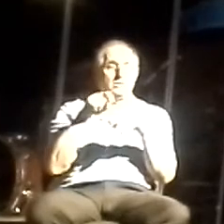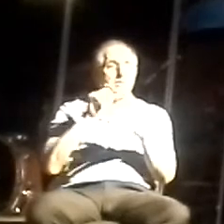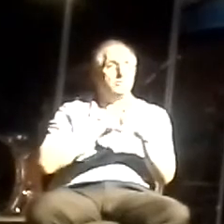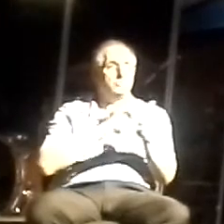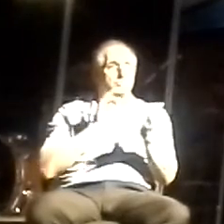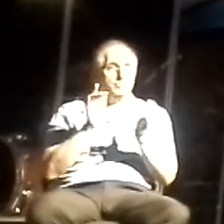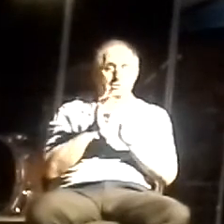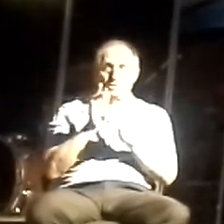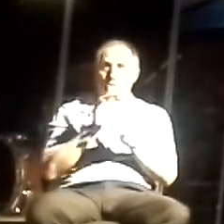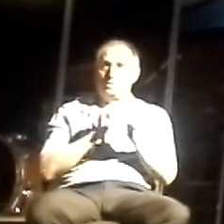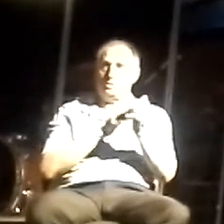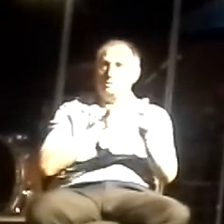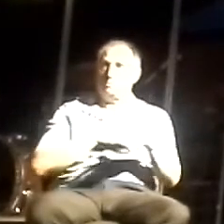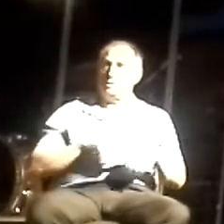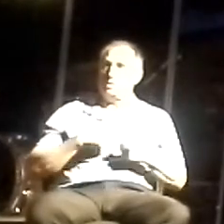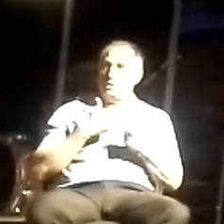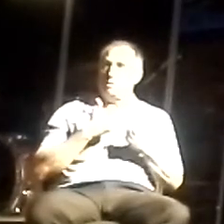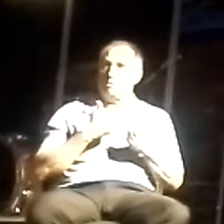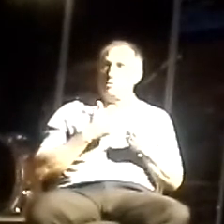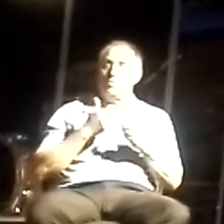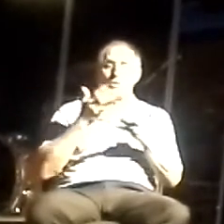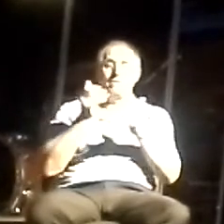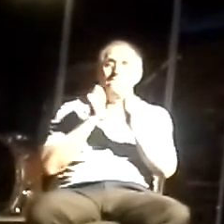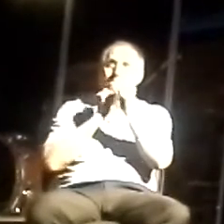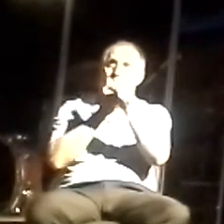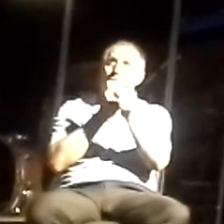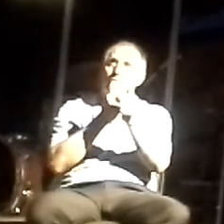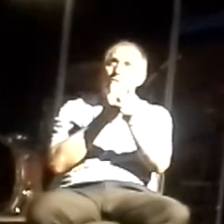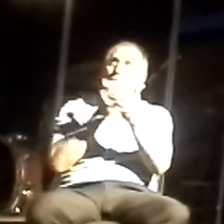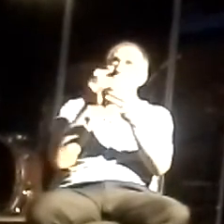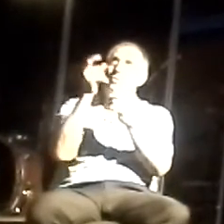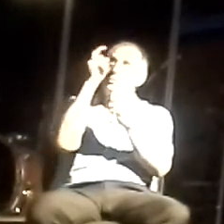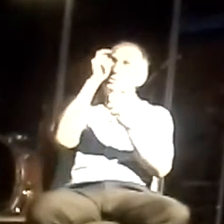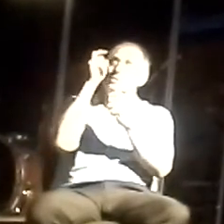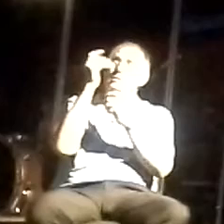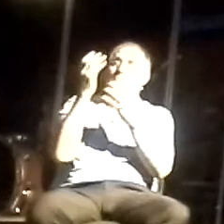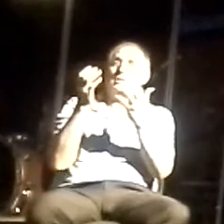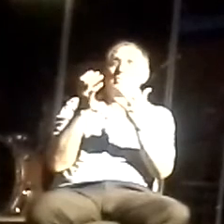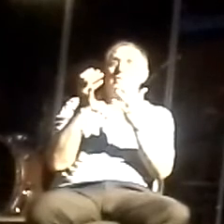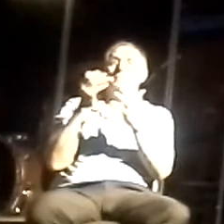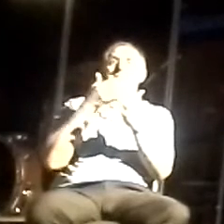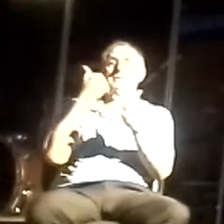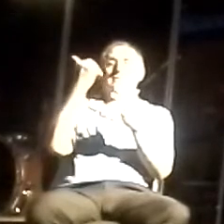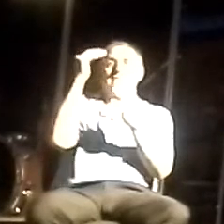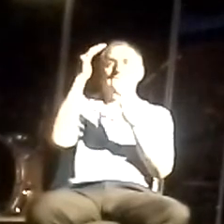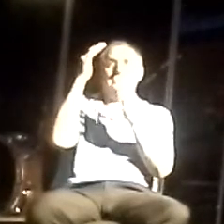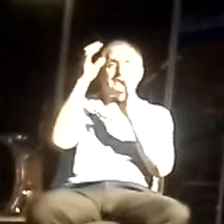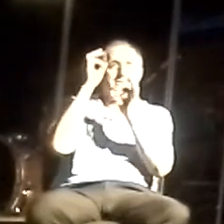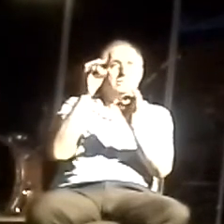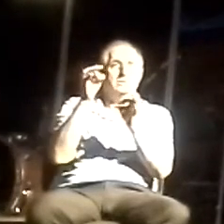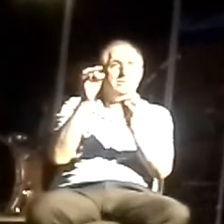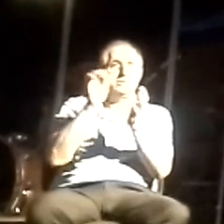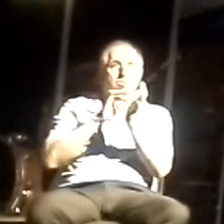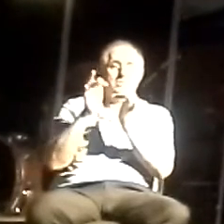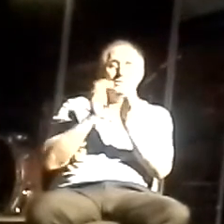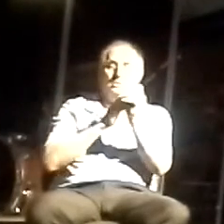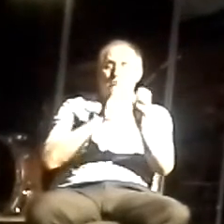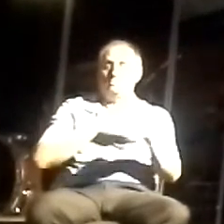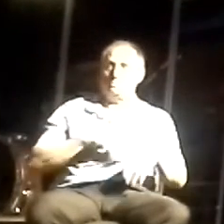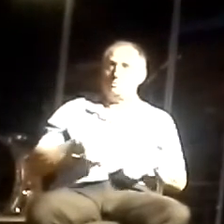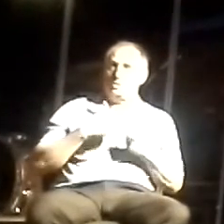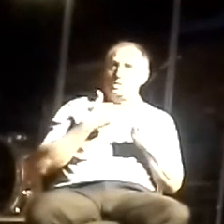Lord of my life. Jesus, I want to follow you. Jesus, I want your wisdom. Maybe the greatest decision you'll ever make will say, Jesus, be leader of my